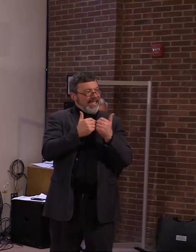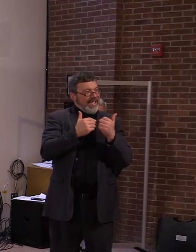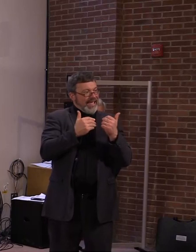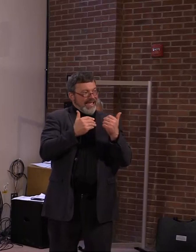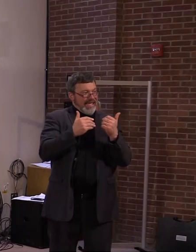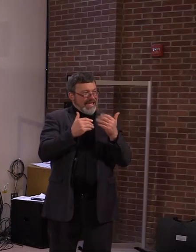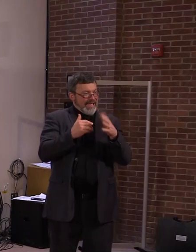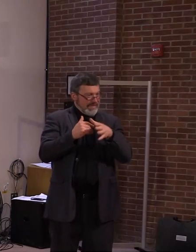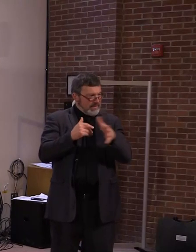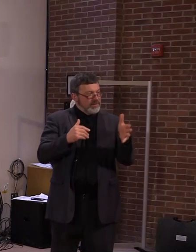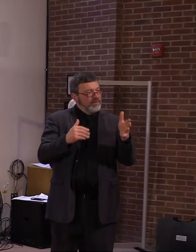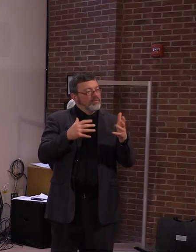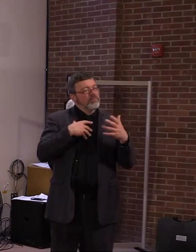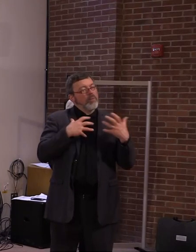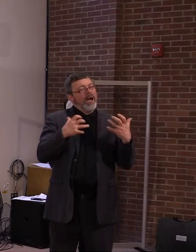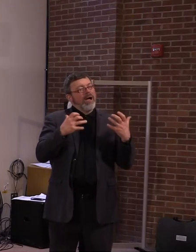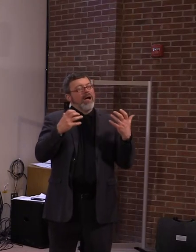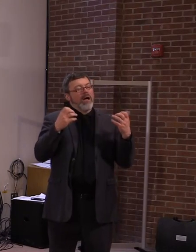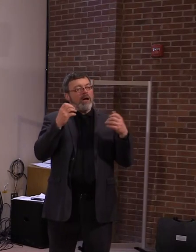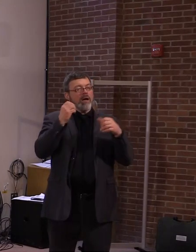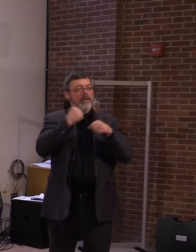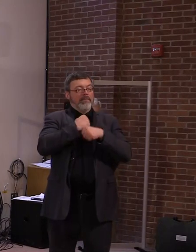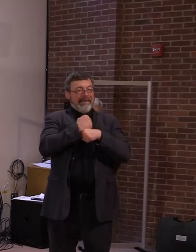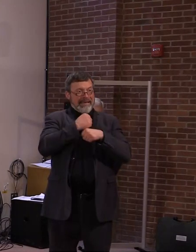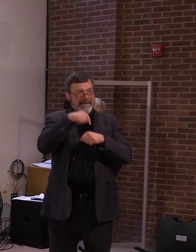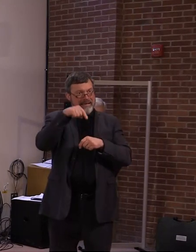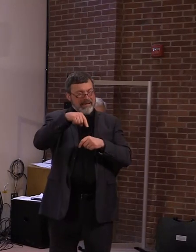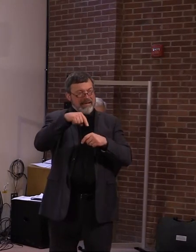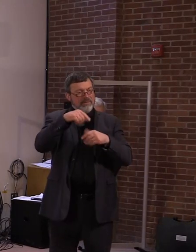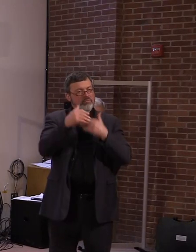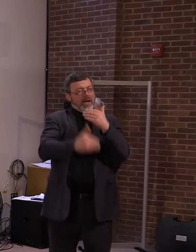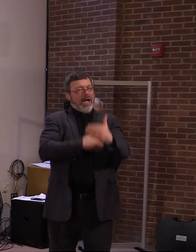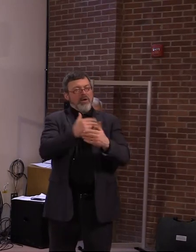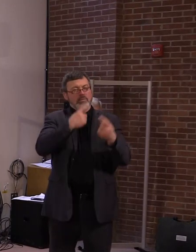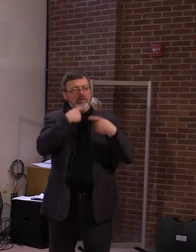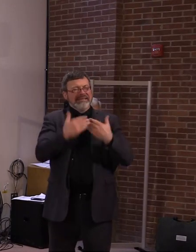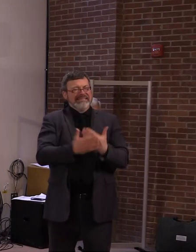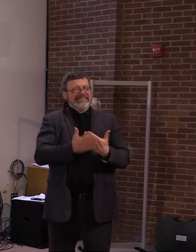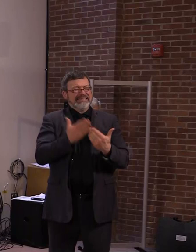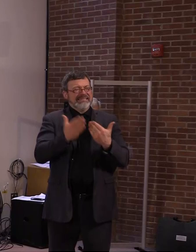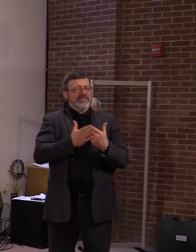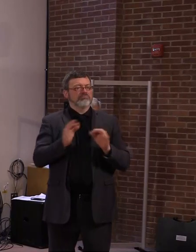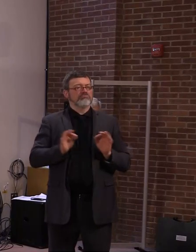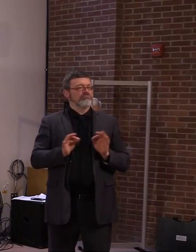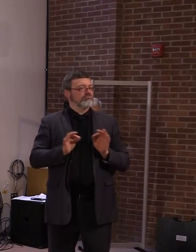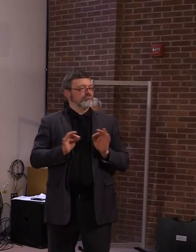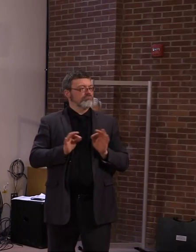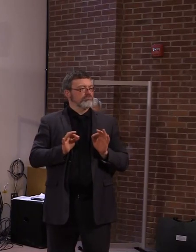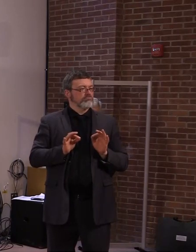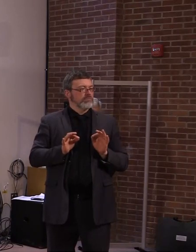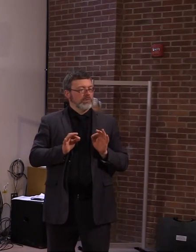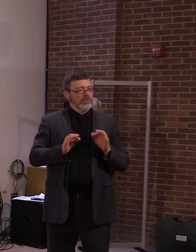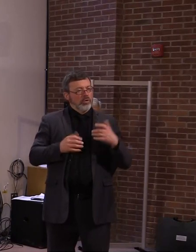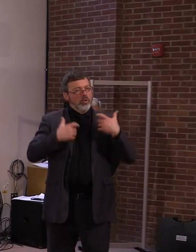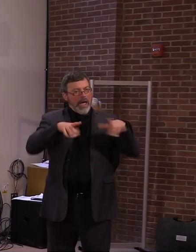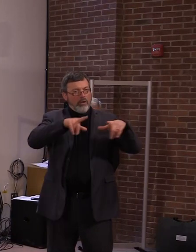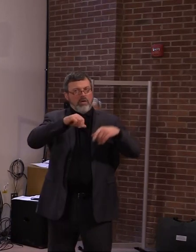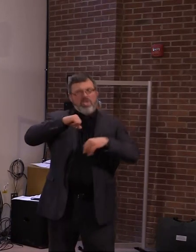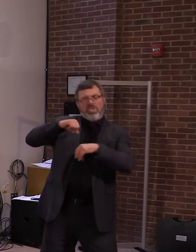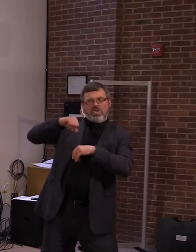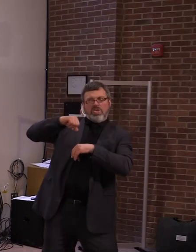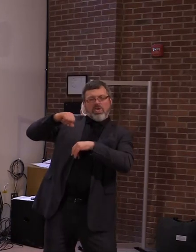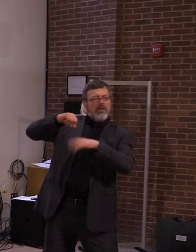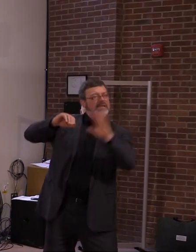people will be at least incentivized to report and not reluctant to. And that reporting